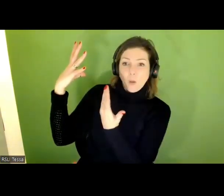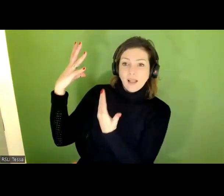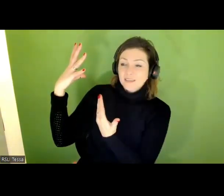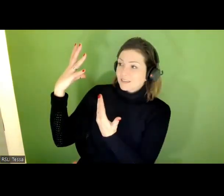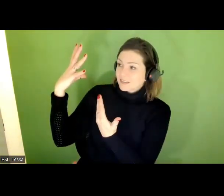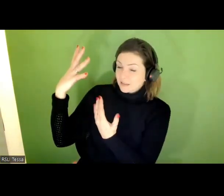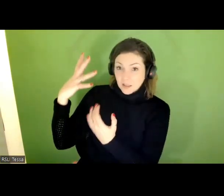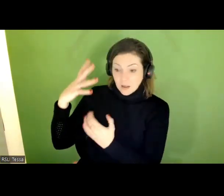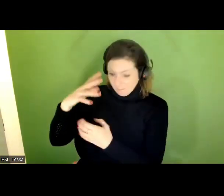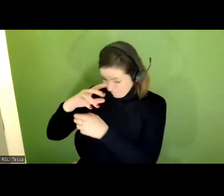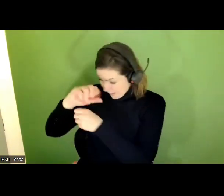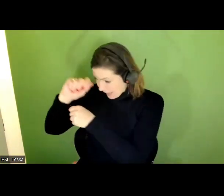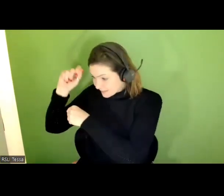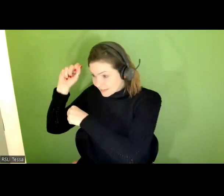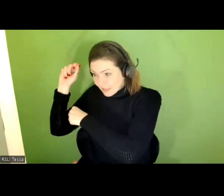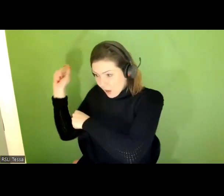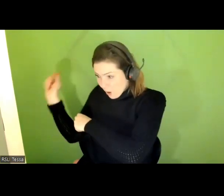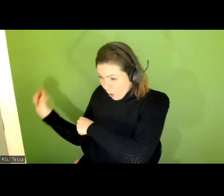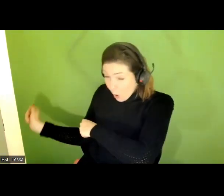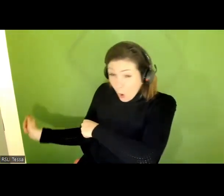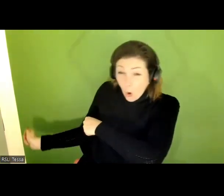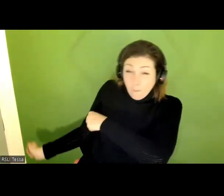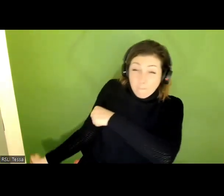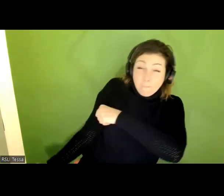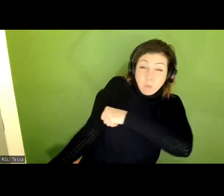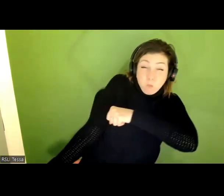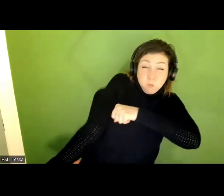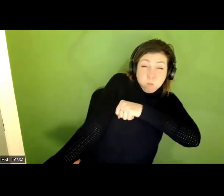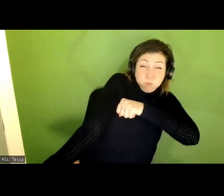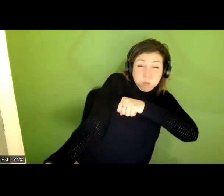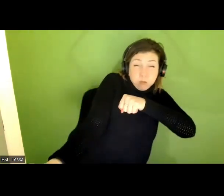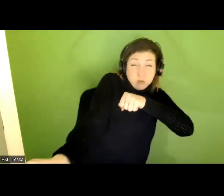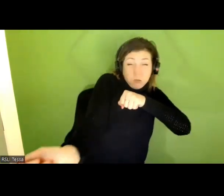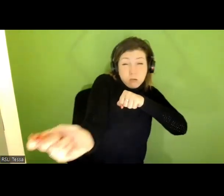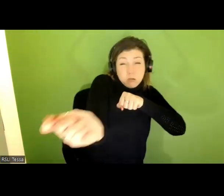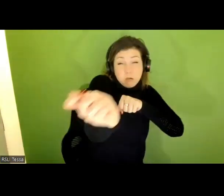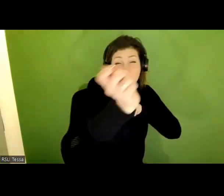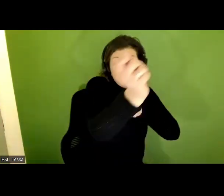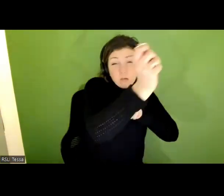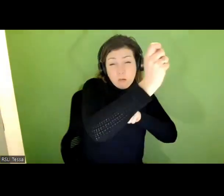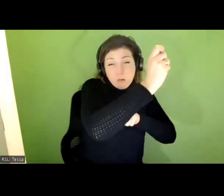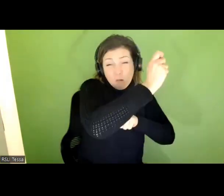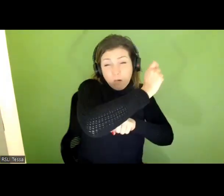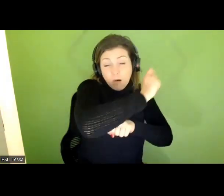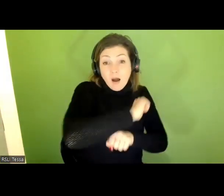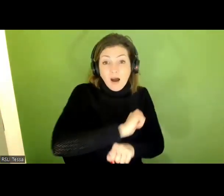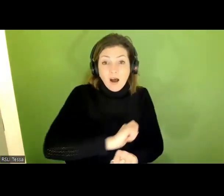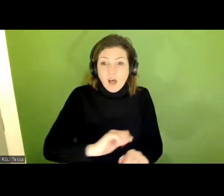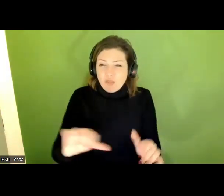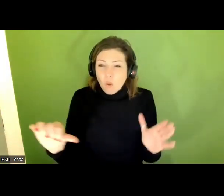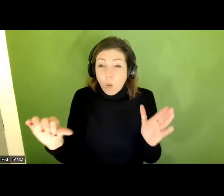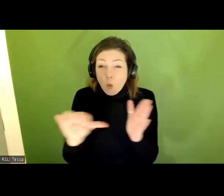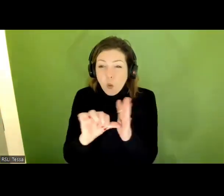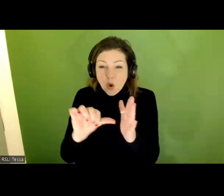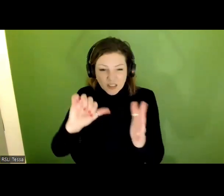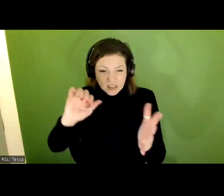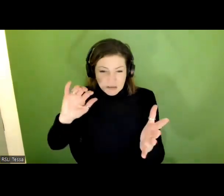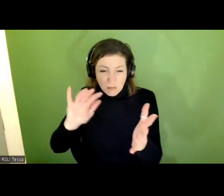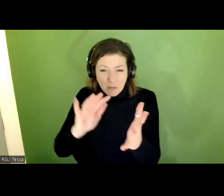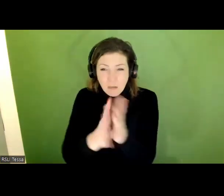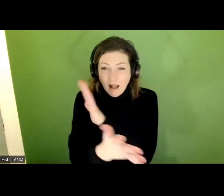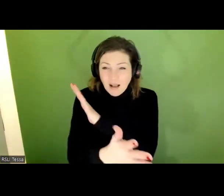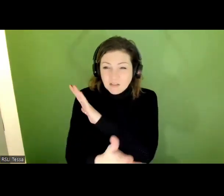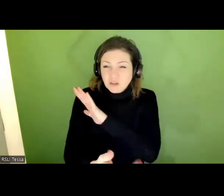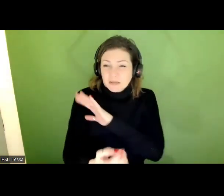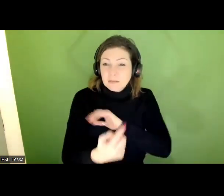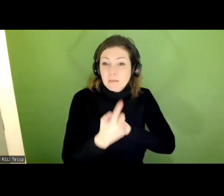first drone. Smack! The drone was hurtled away in an arc, and then all Ajay could hear was the sound of wood smashing against metal. Again and again,